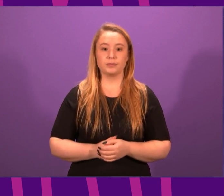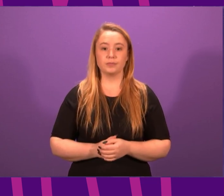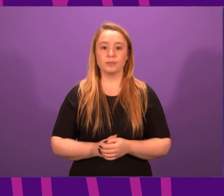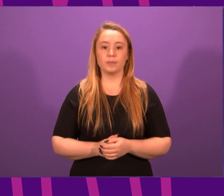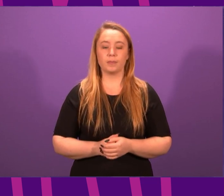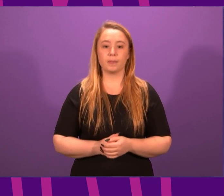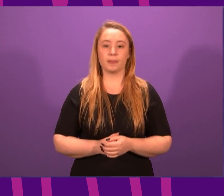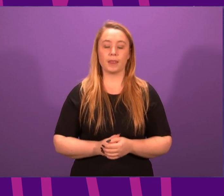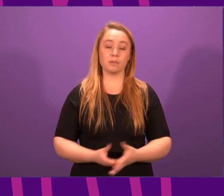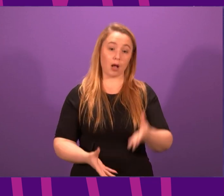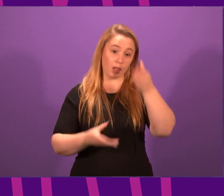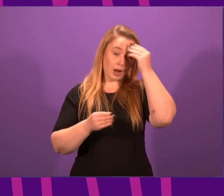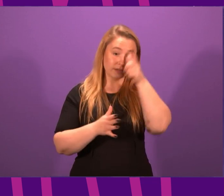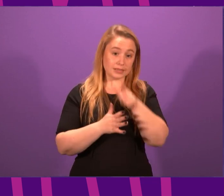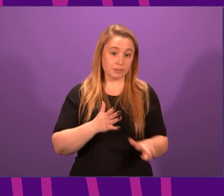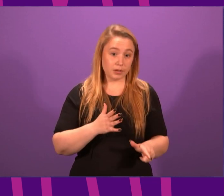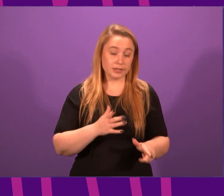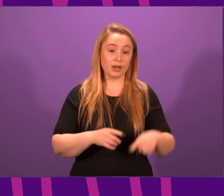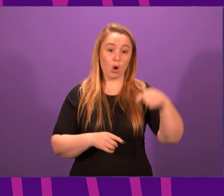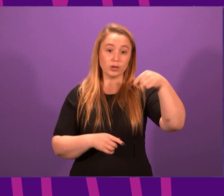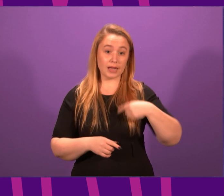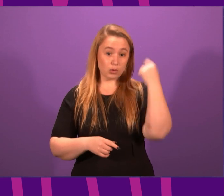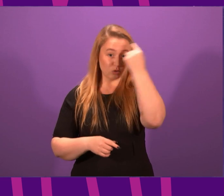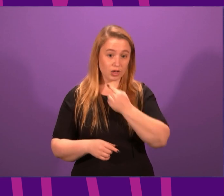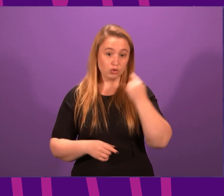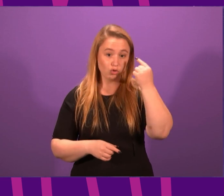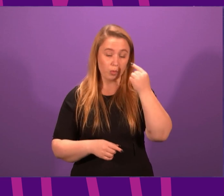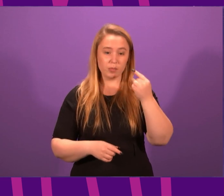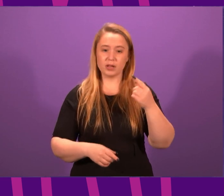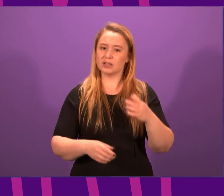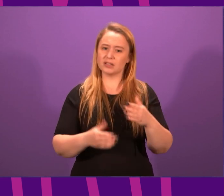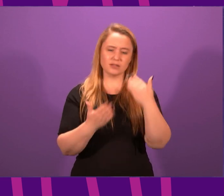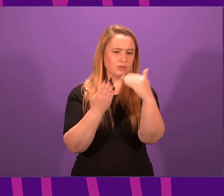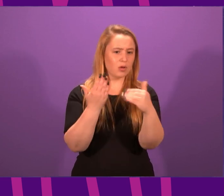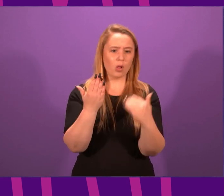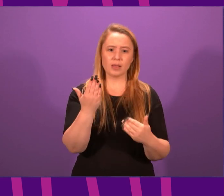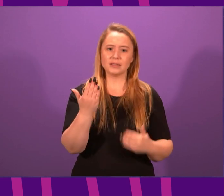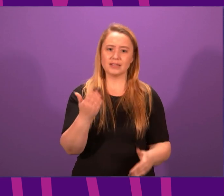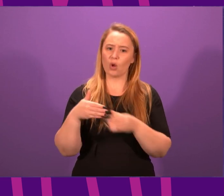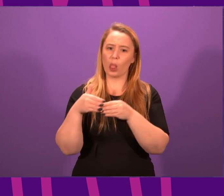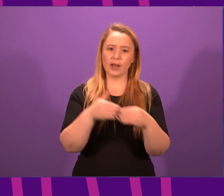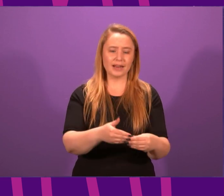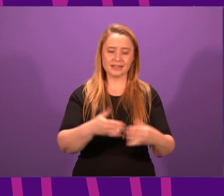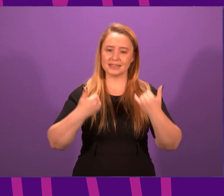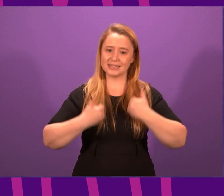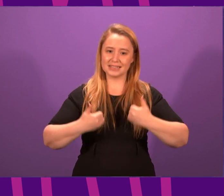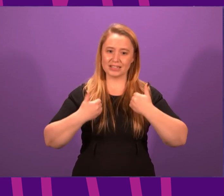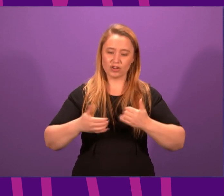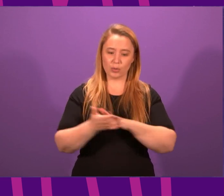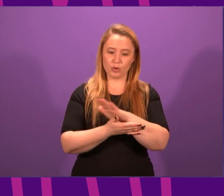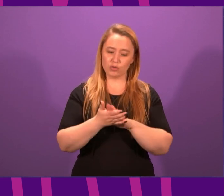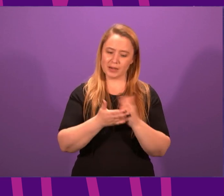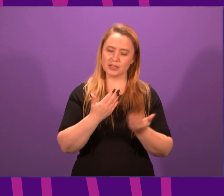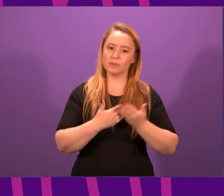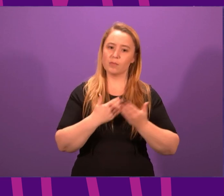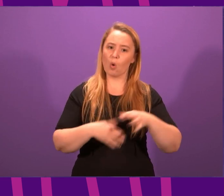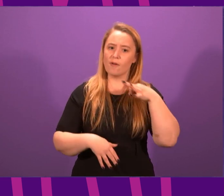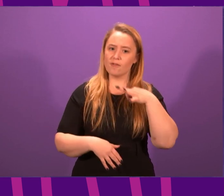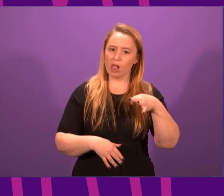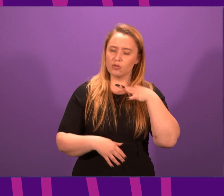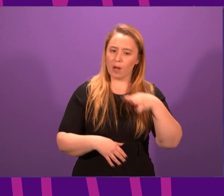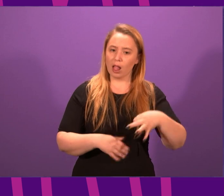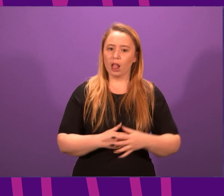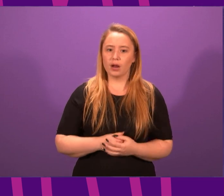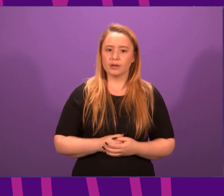Yet neither learning disability nor Down syndrome is listed in the Four Nation guidance as a condition which makes people more vulnerable to